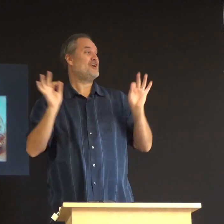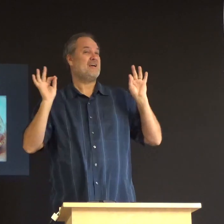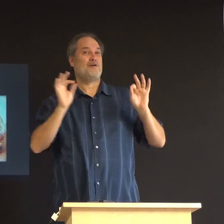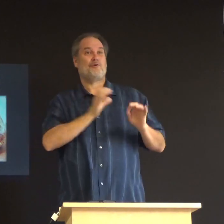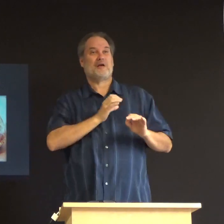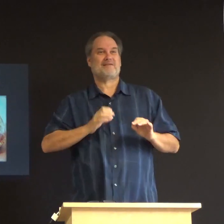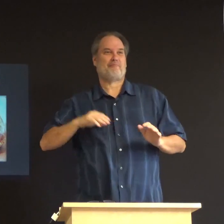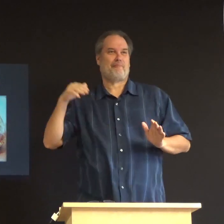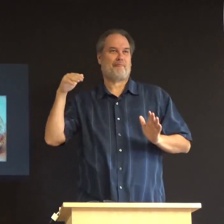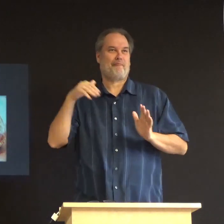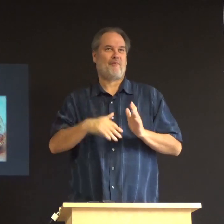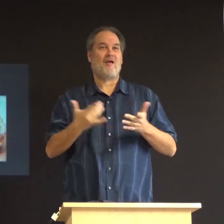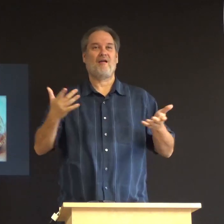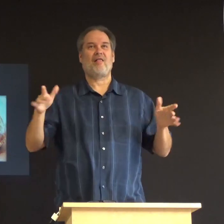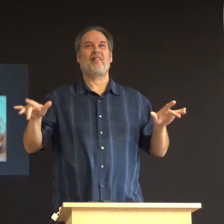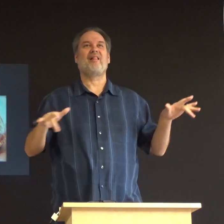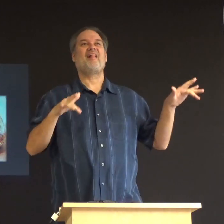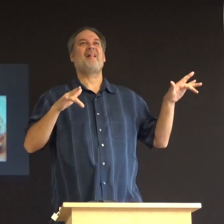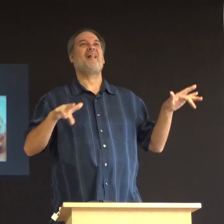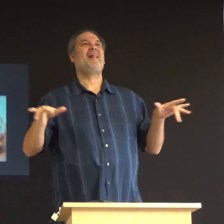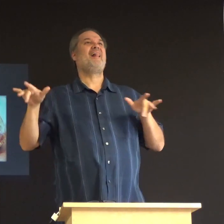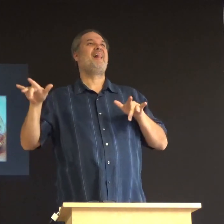nation, that's when Christianity